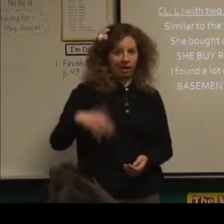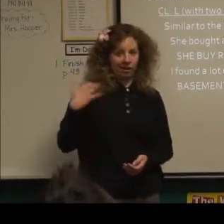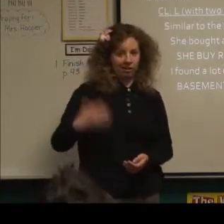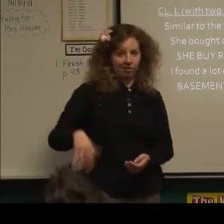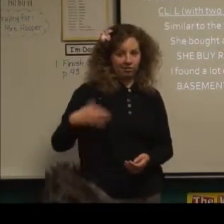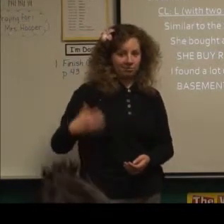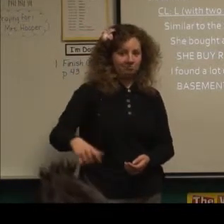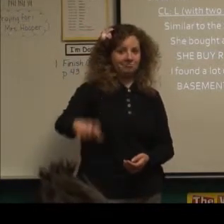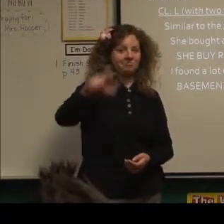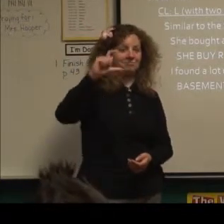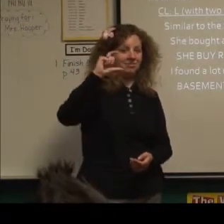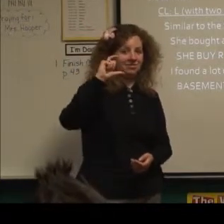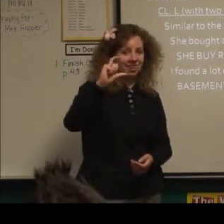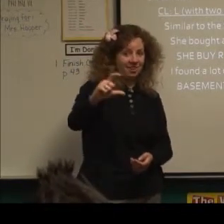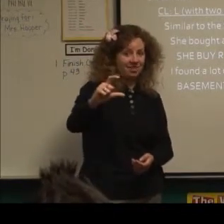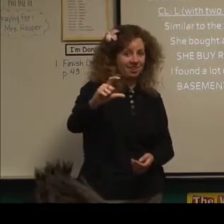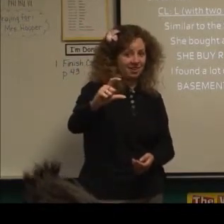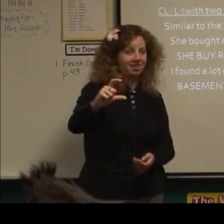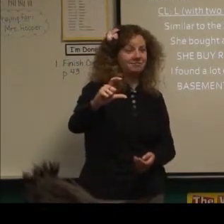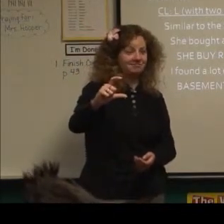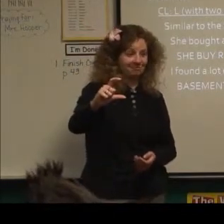Wow, that big.